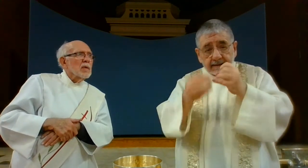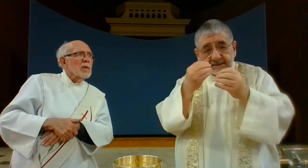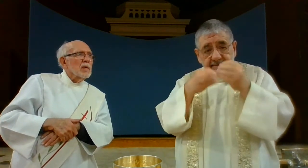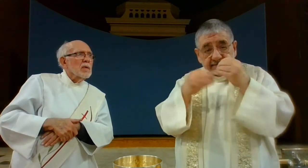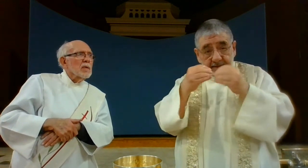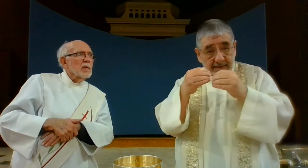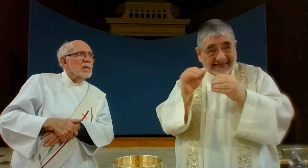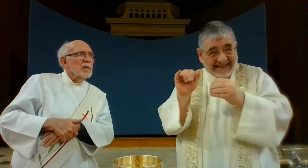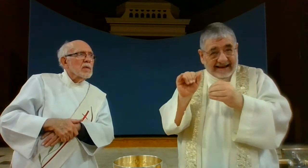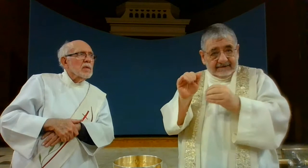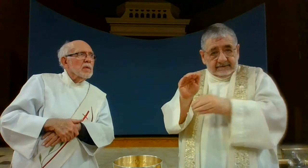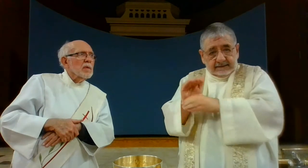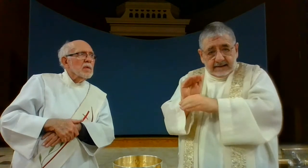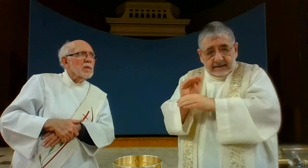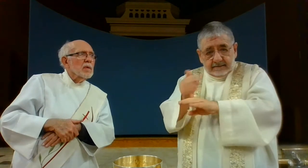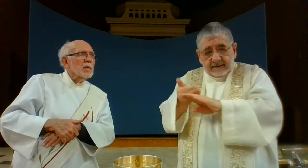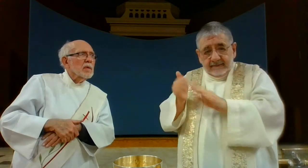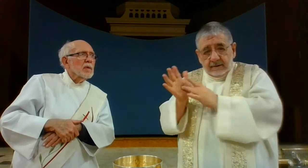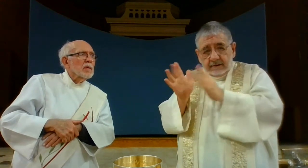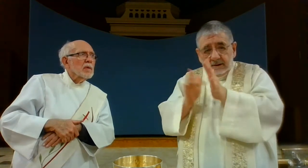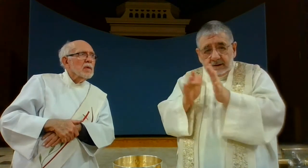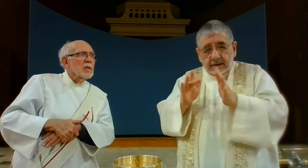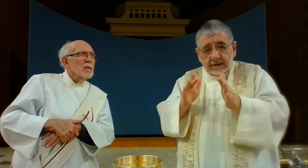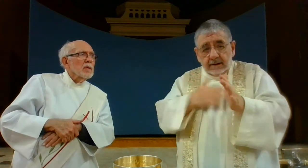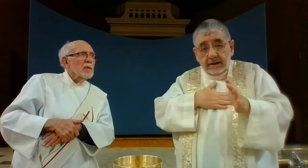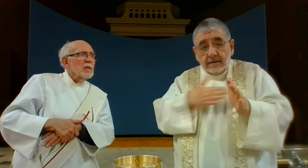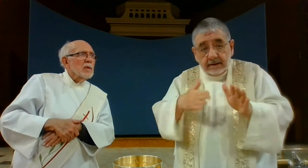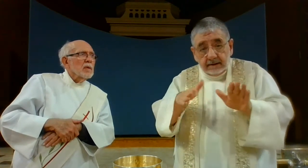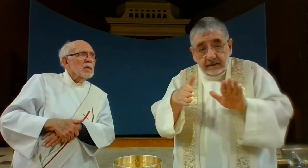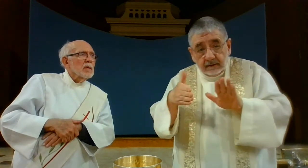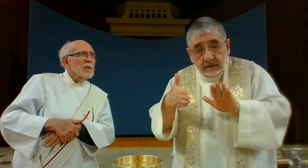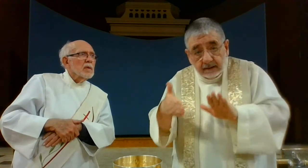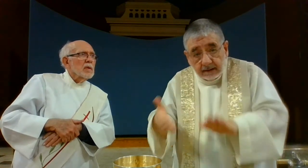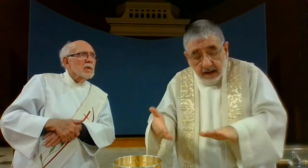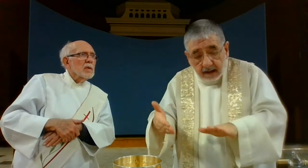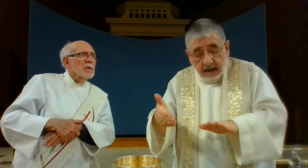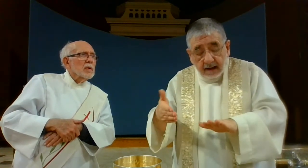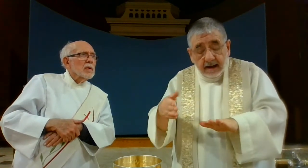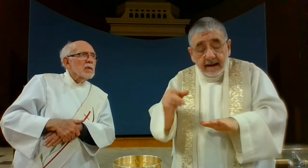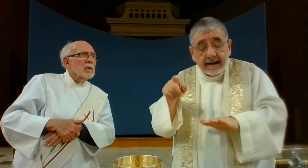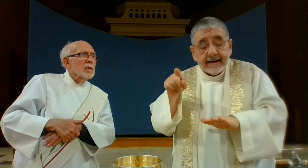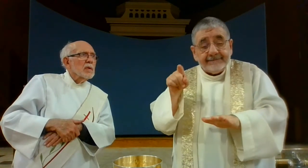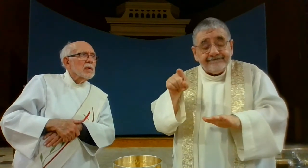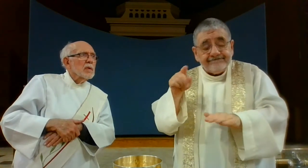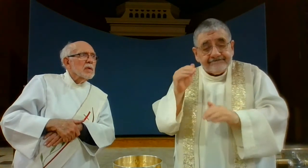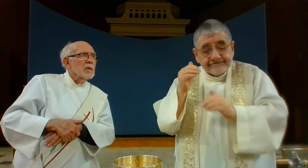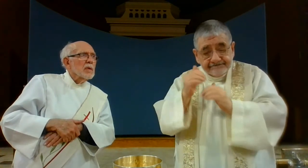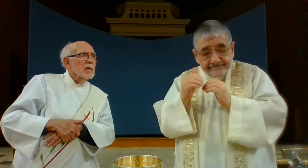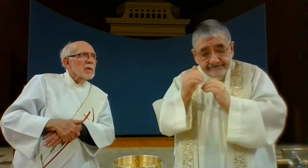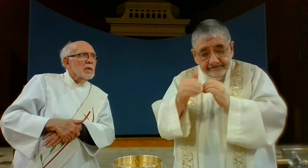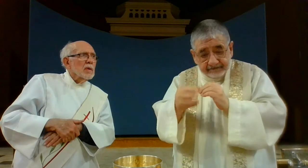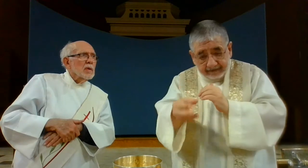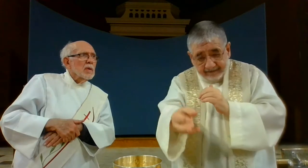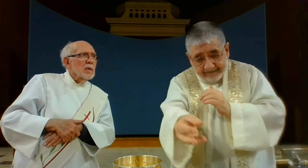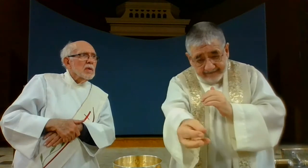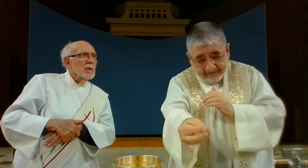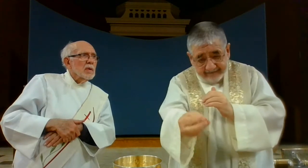At the time he was betrayed and entered willingly into his passion, he first took the bread and giving